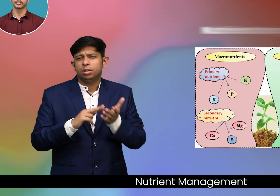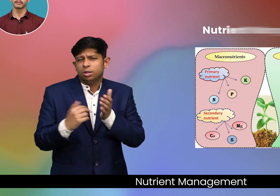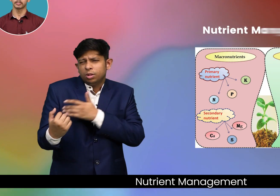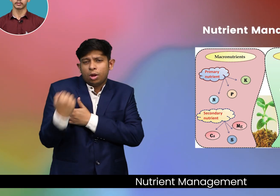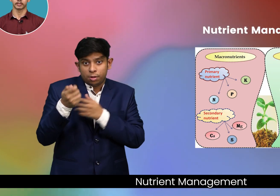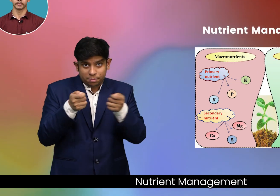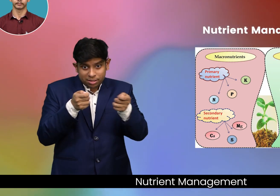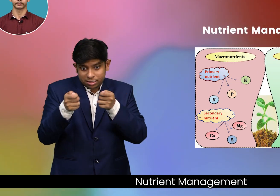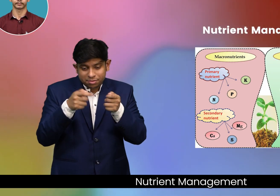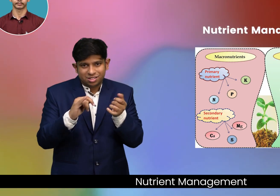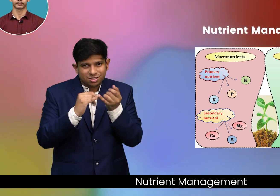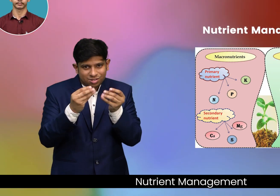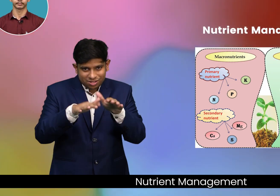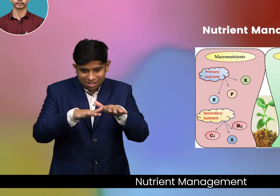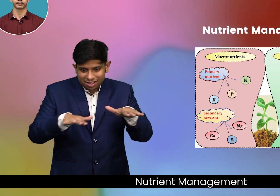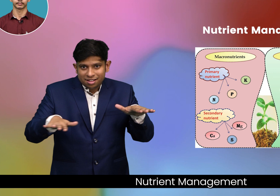nutrient management.